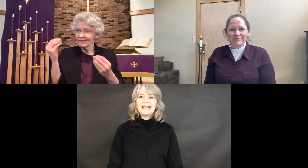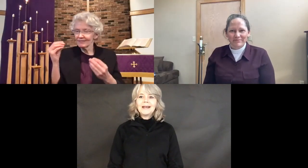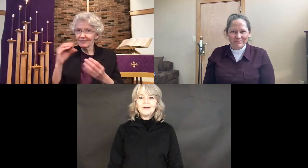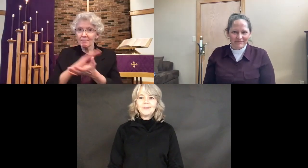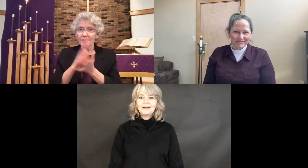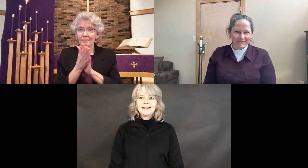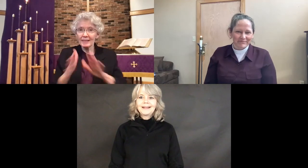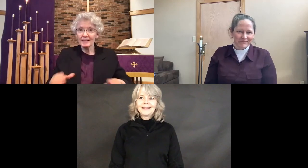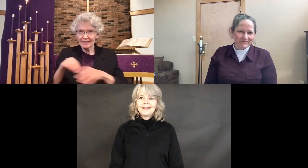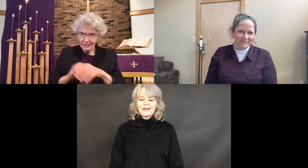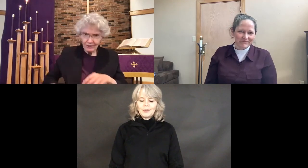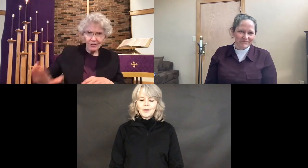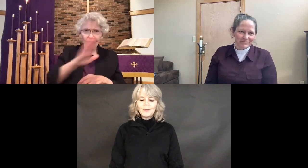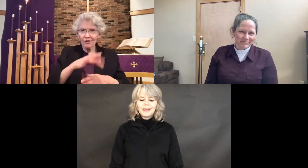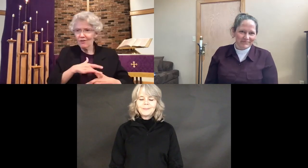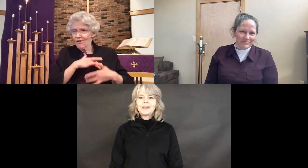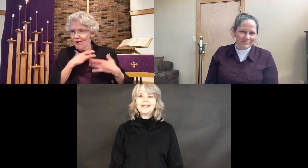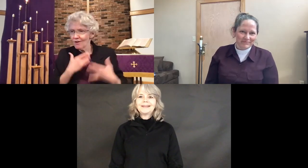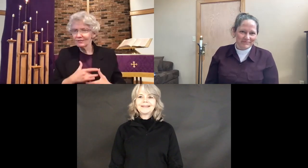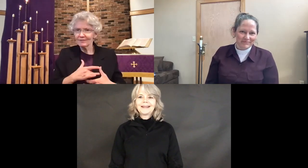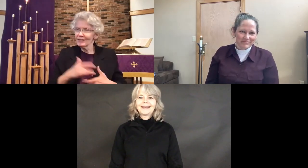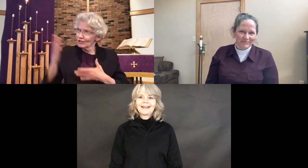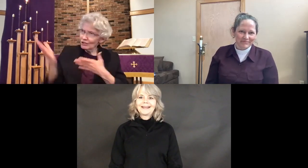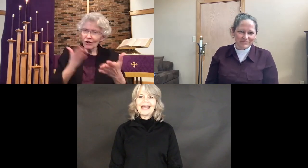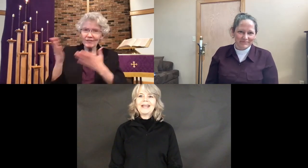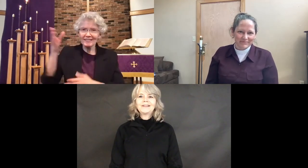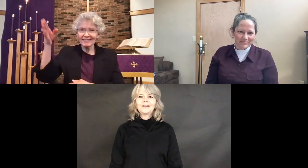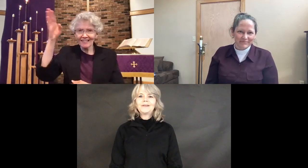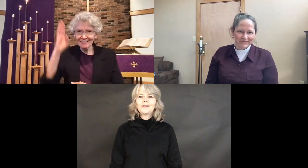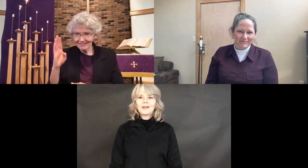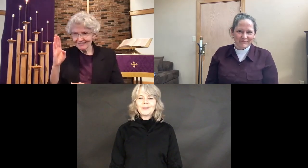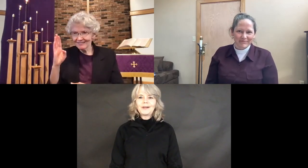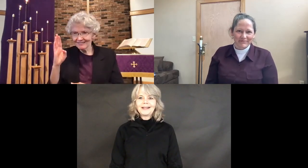And now go in peace and serve the Lord.